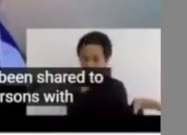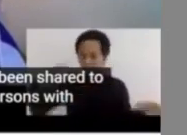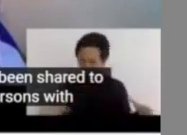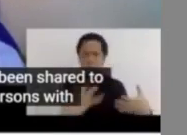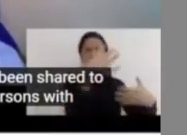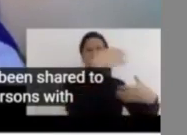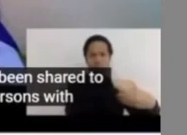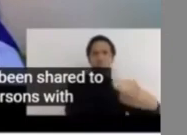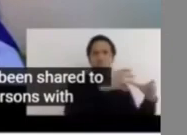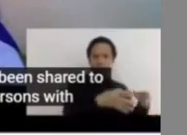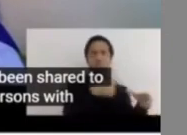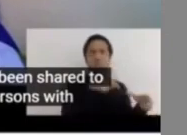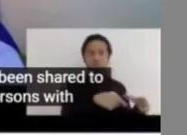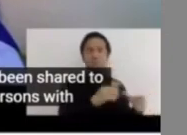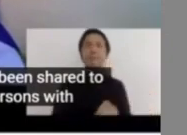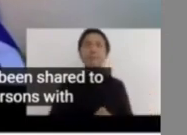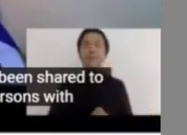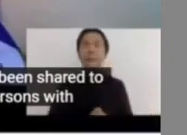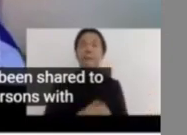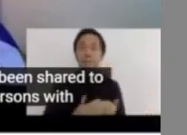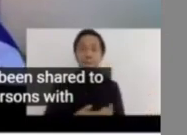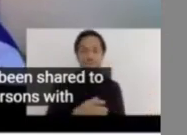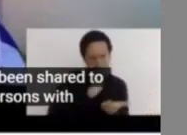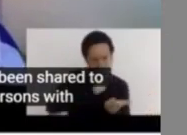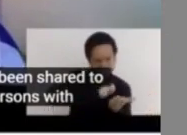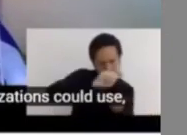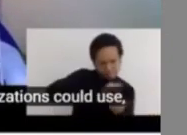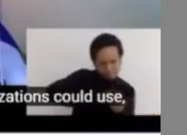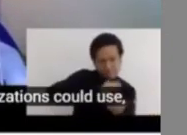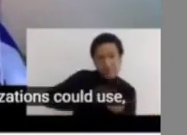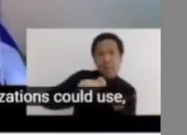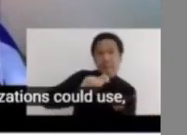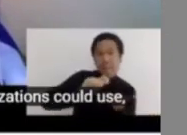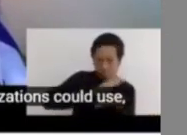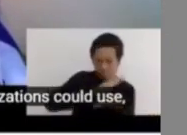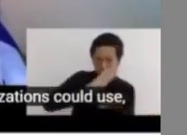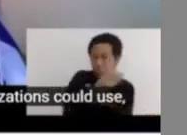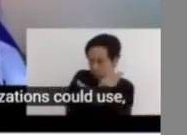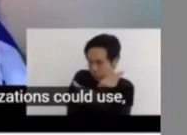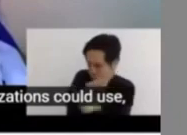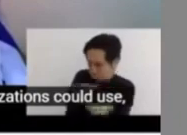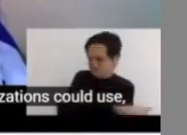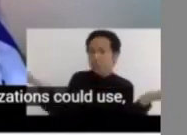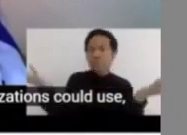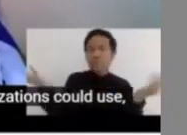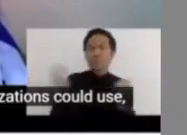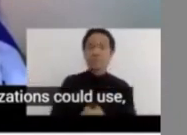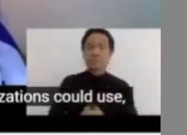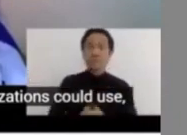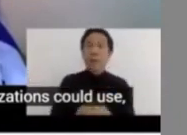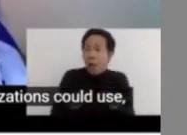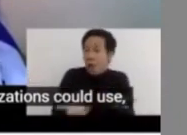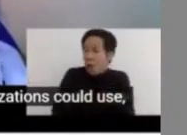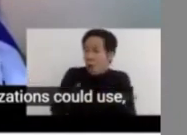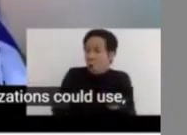with disabilities in their different programs. And we have also developed messaging that organizations could